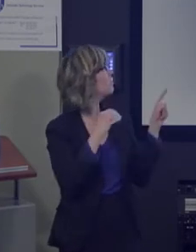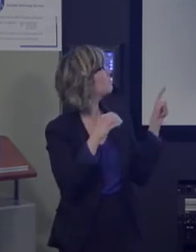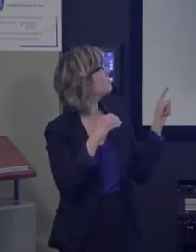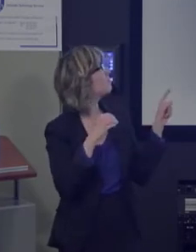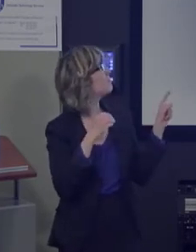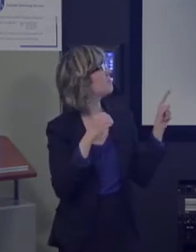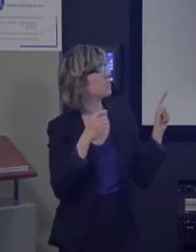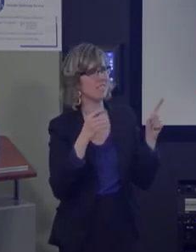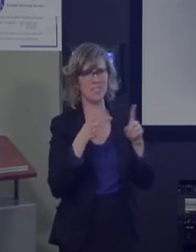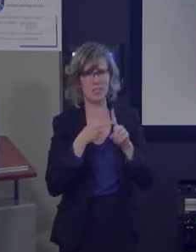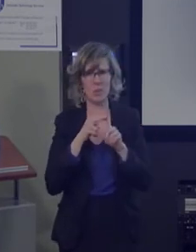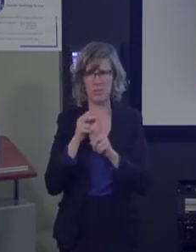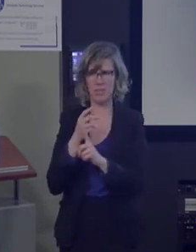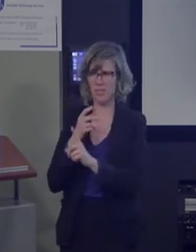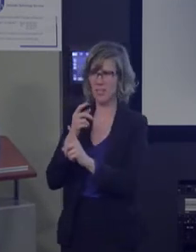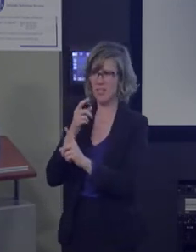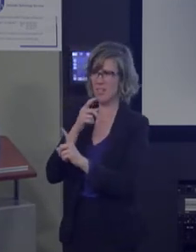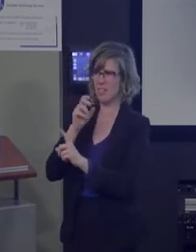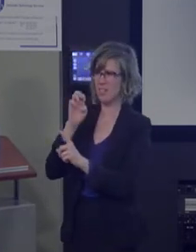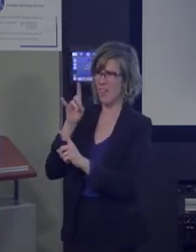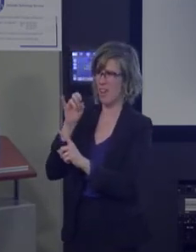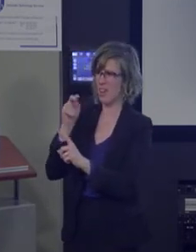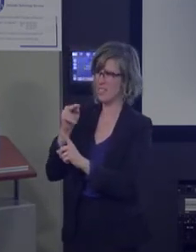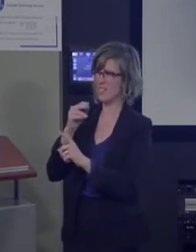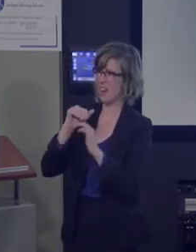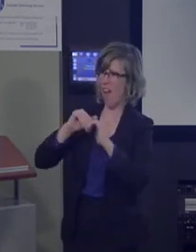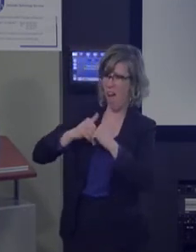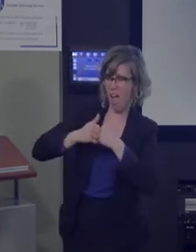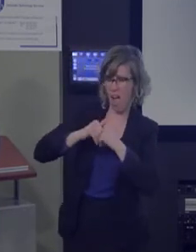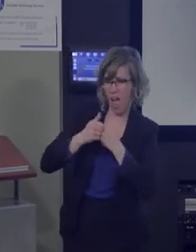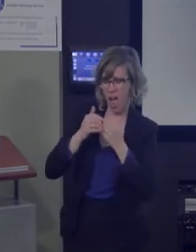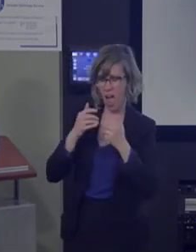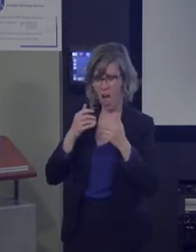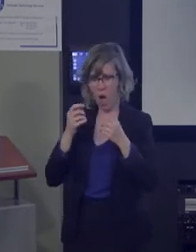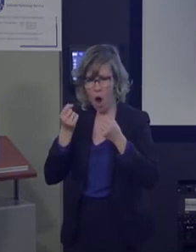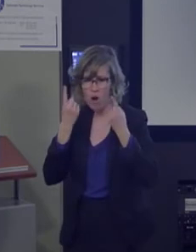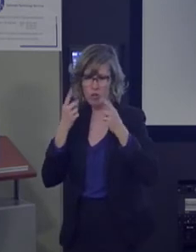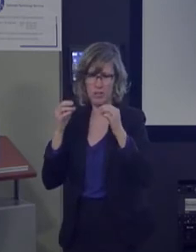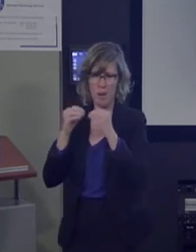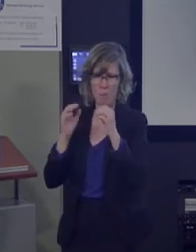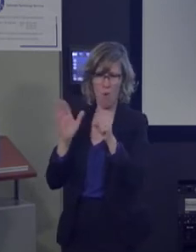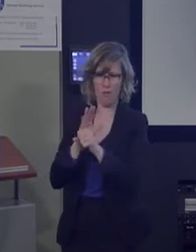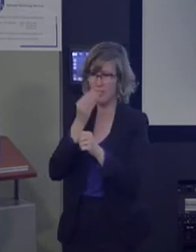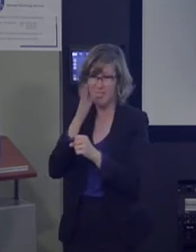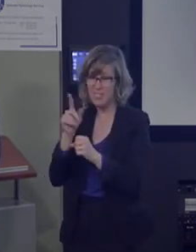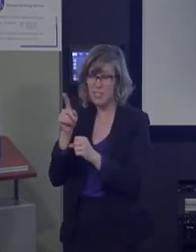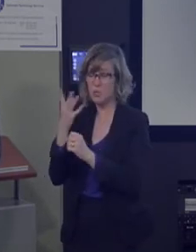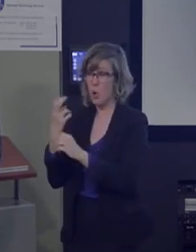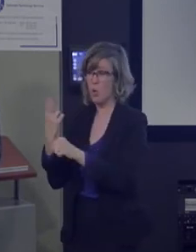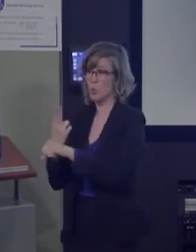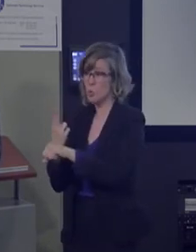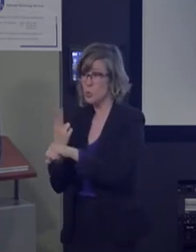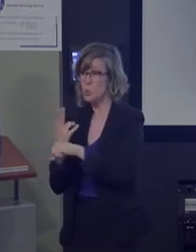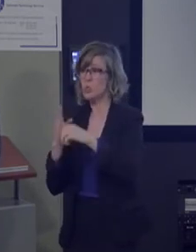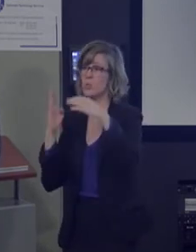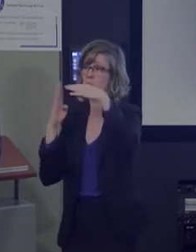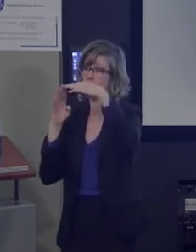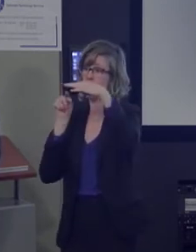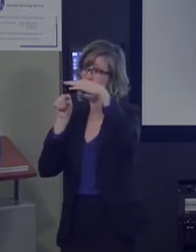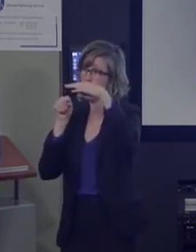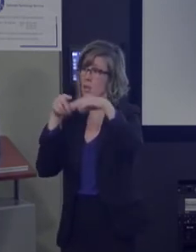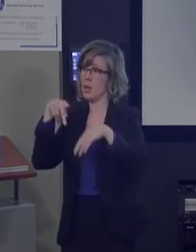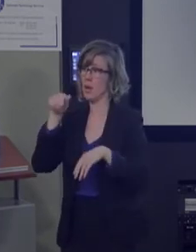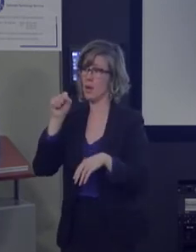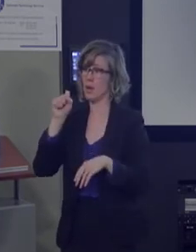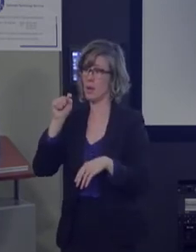but a big interest in use. And up here, in the place of pride, he puts Pasteur. Why does he